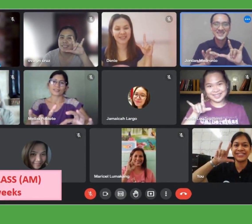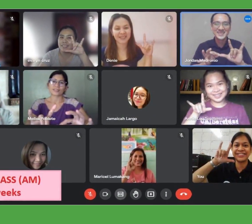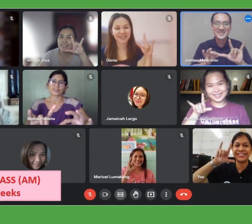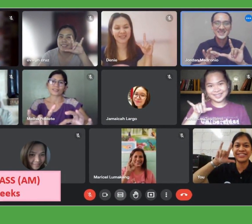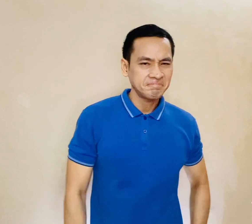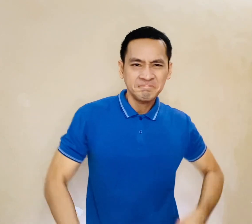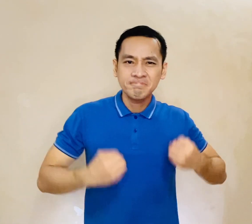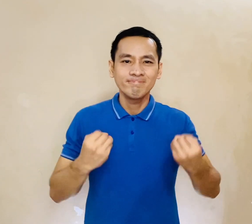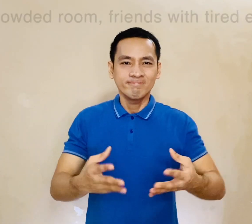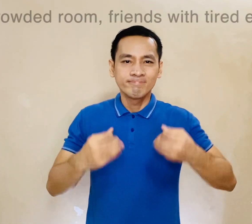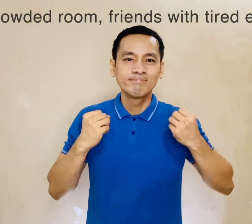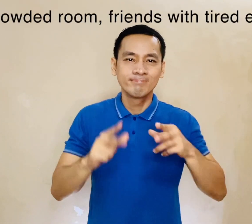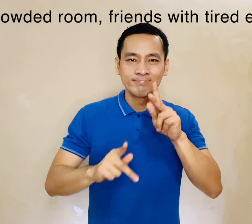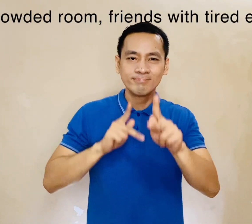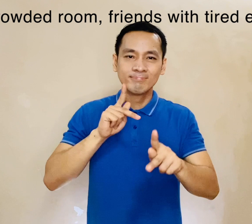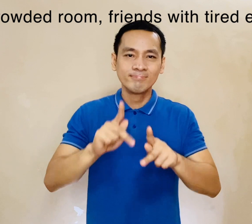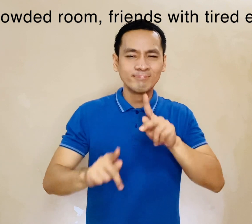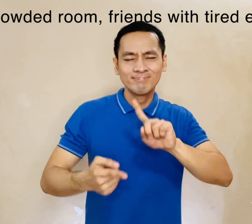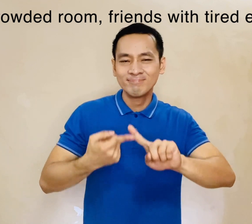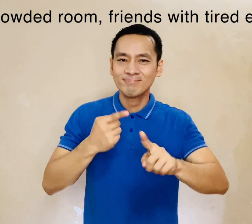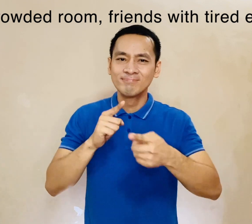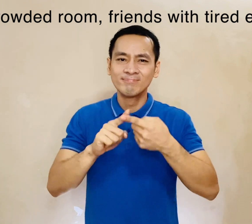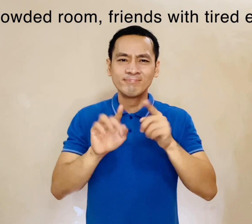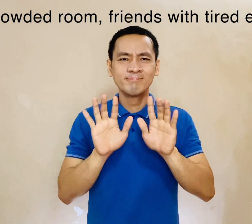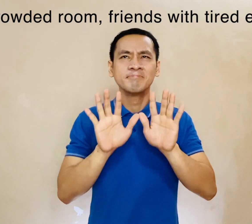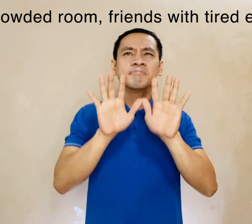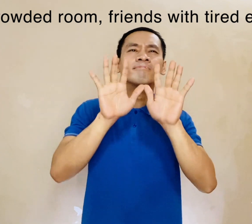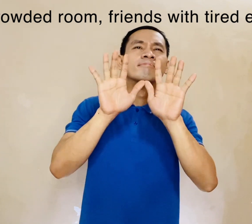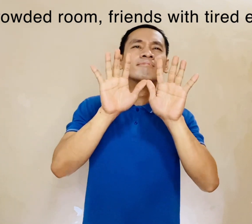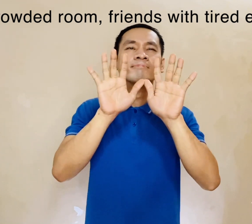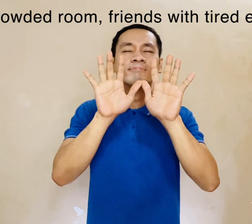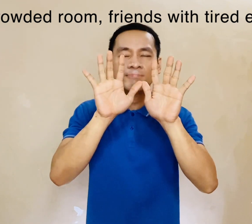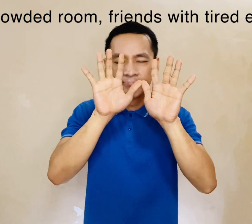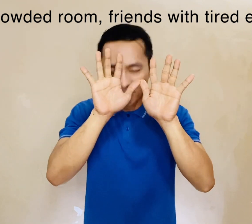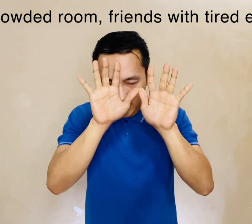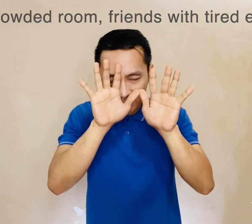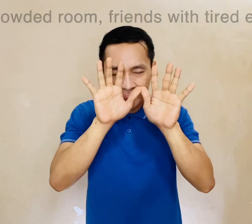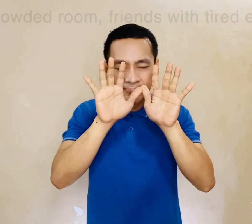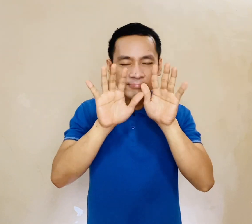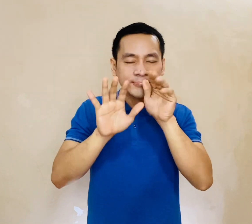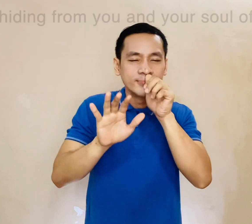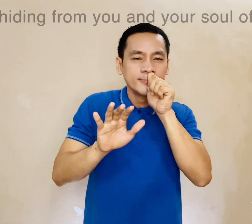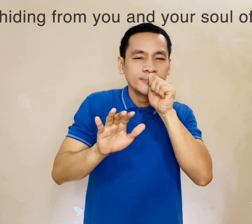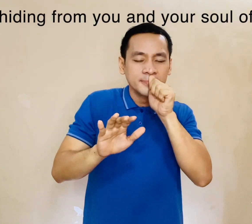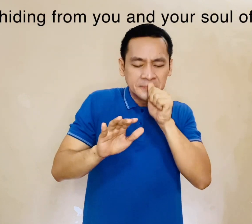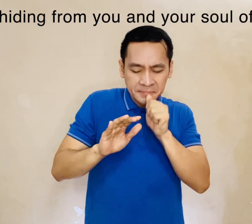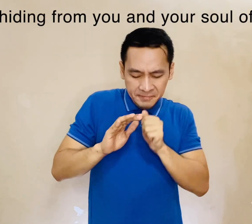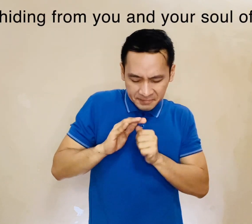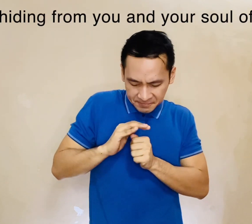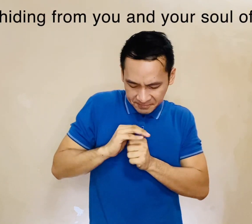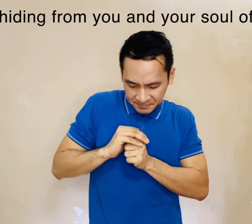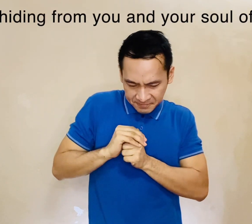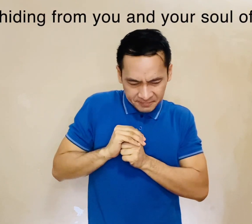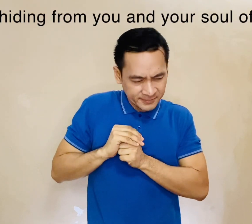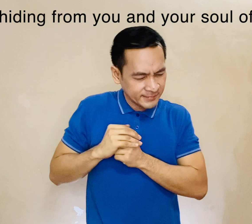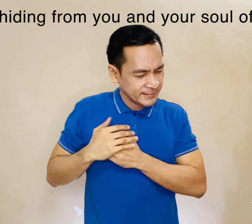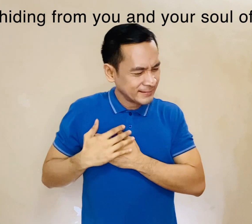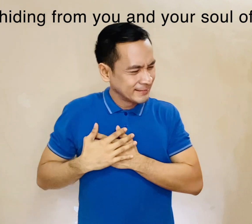A crowded room Friends with tight eyes I'm hiding from you And your